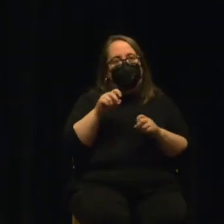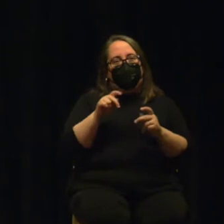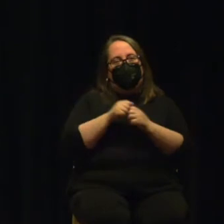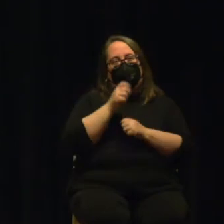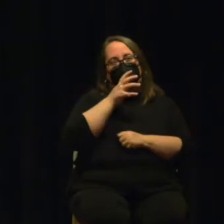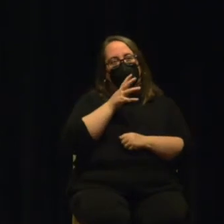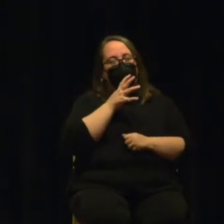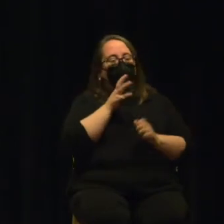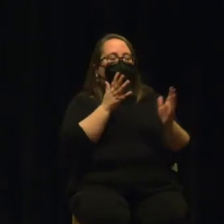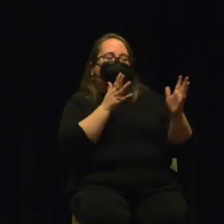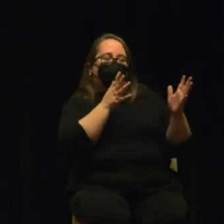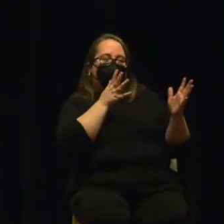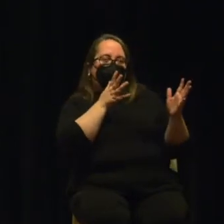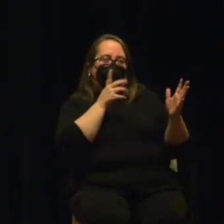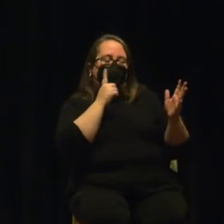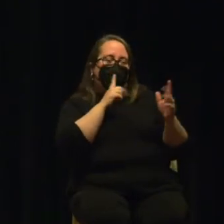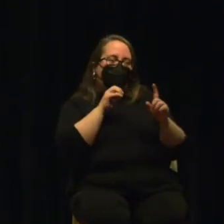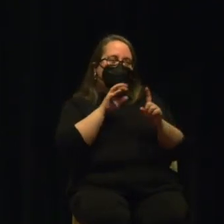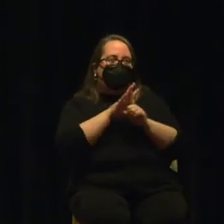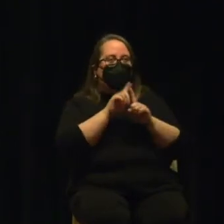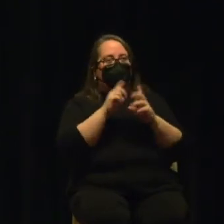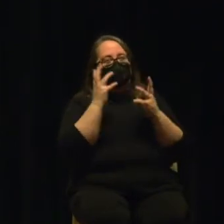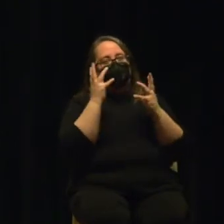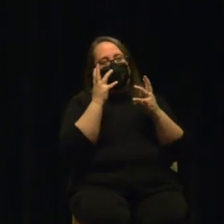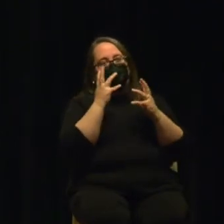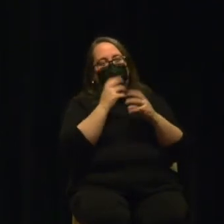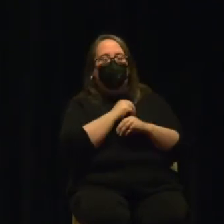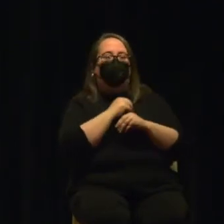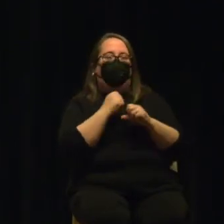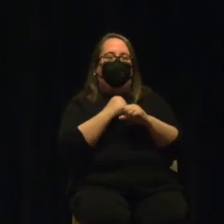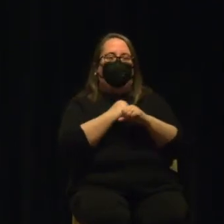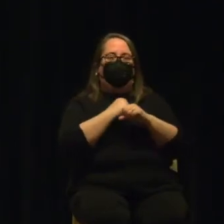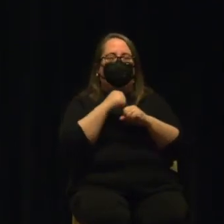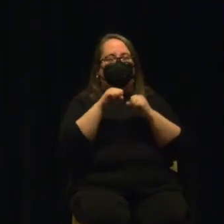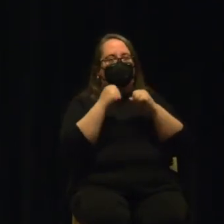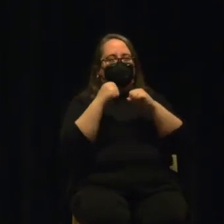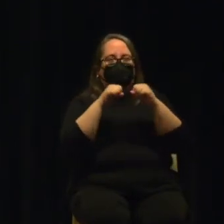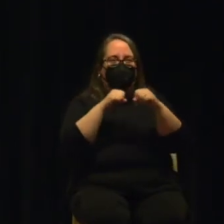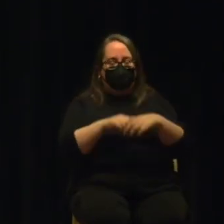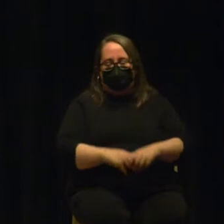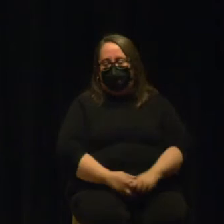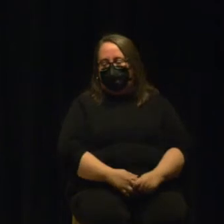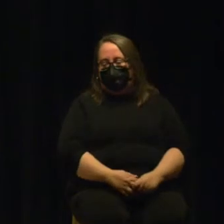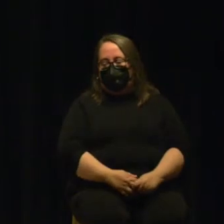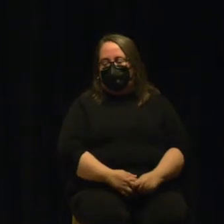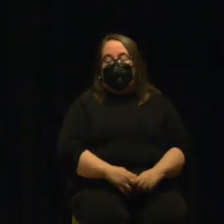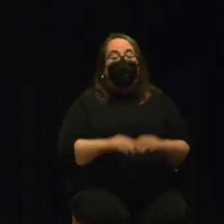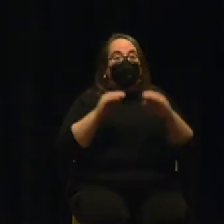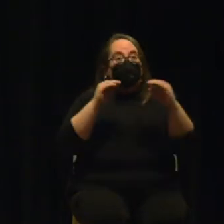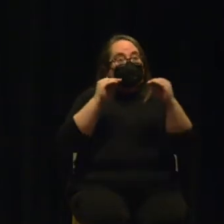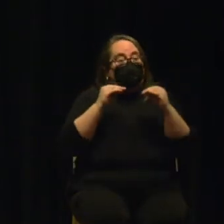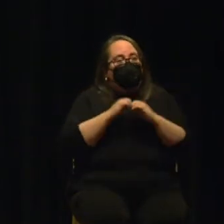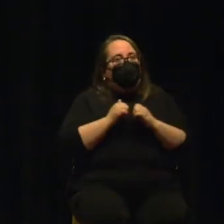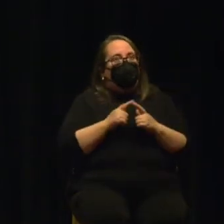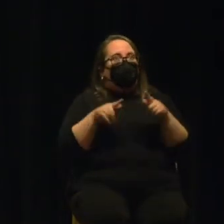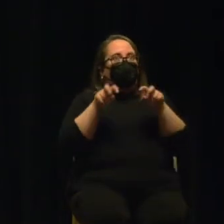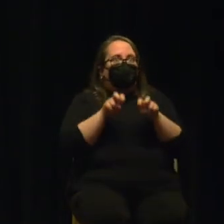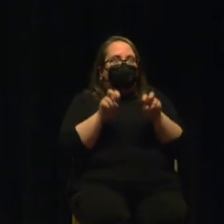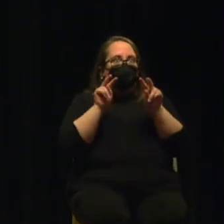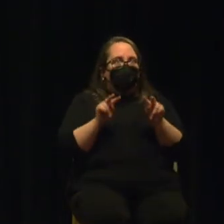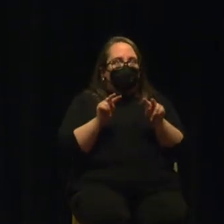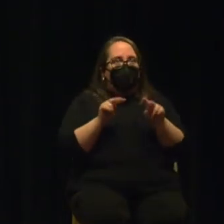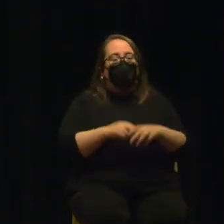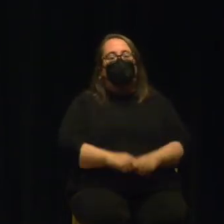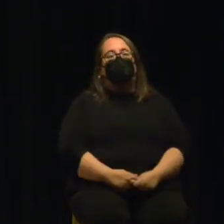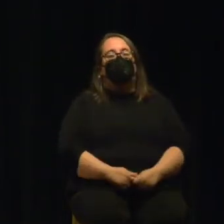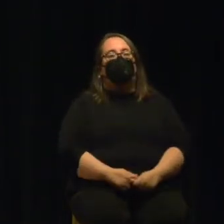your mom for exposing you to such beautiful violence. Right. And teaching me how to watch it. Like, it's a real thing. You know, I don't